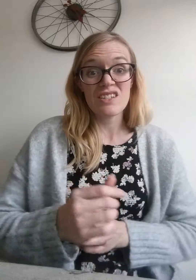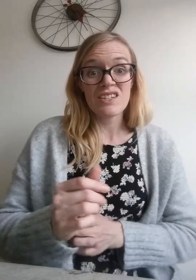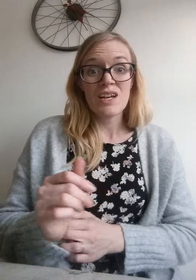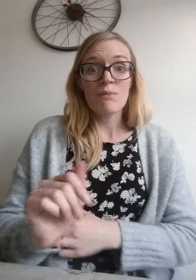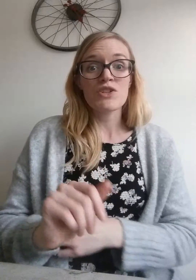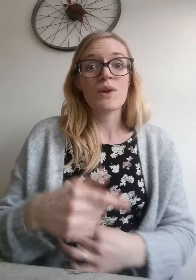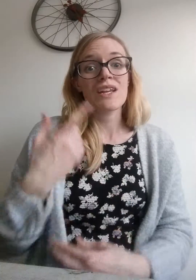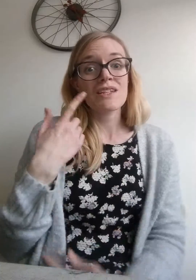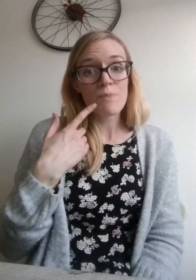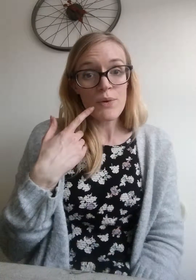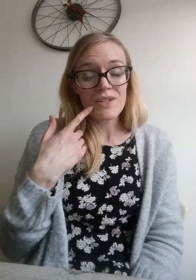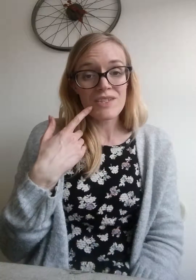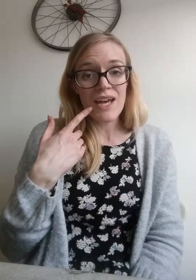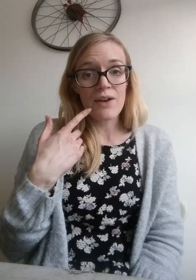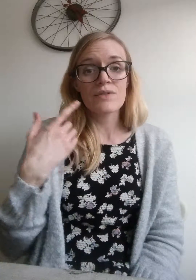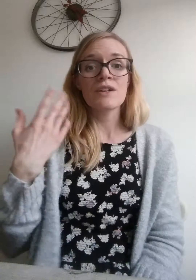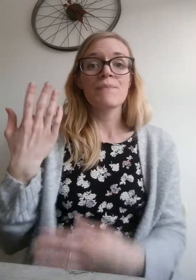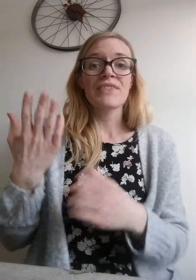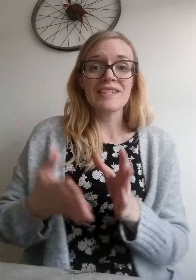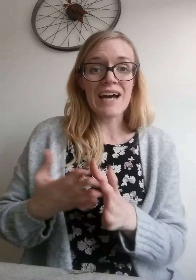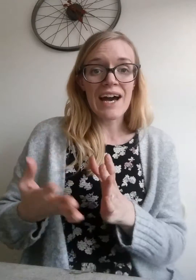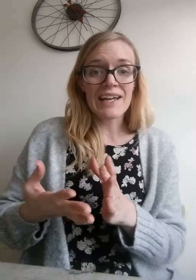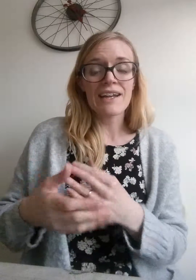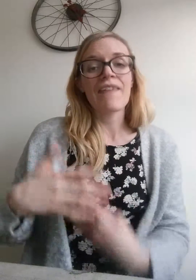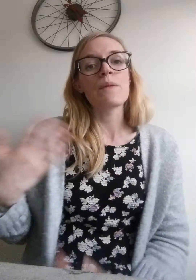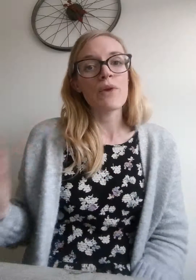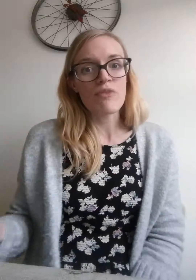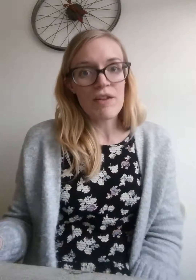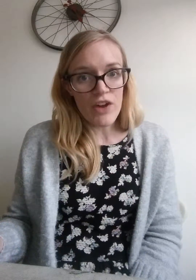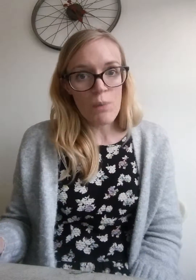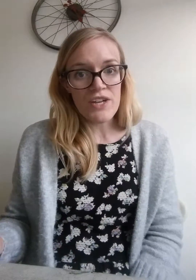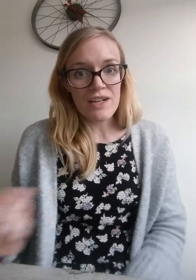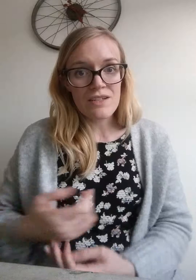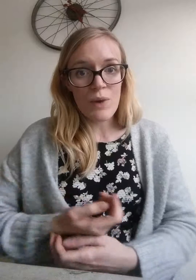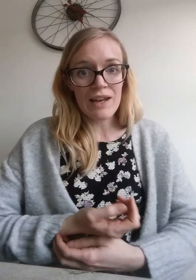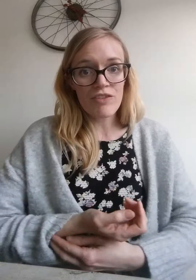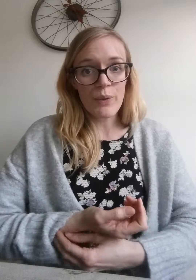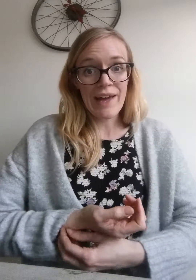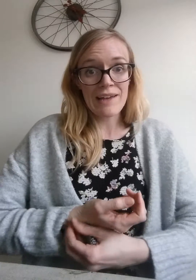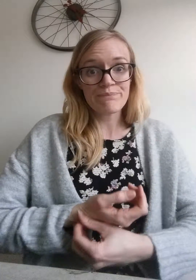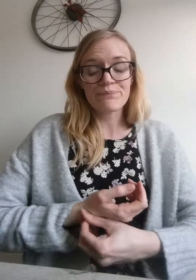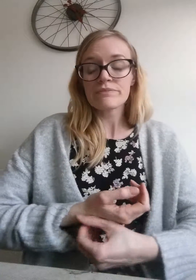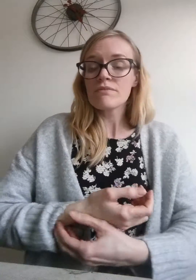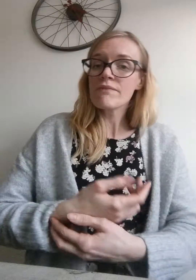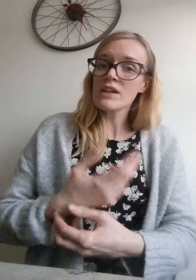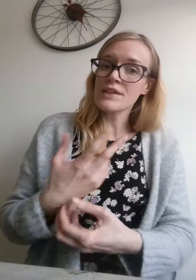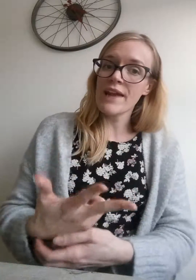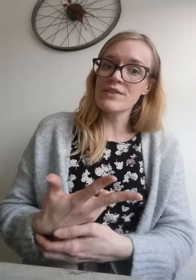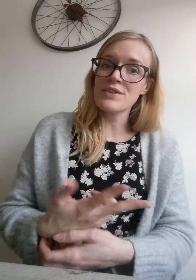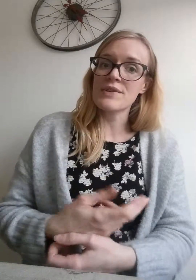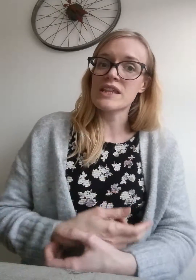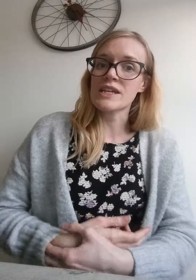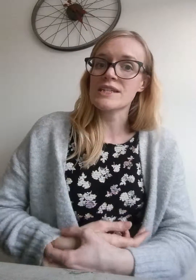connections between the spoken sound, the sign, and then preferably the object as well if you can. So you get those three things